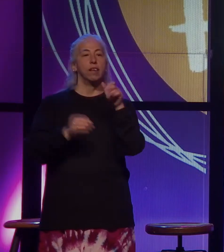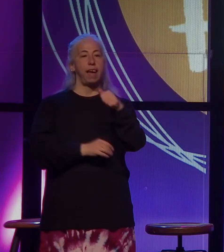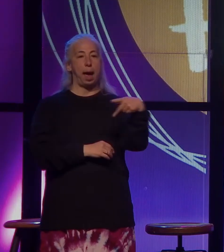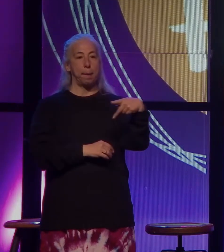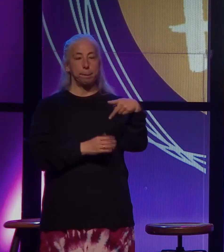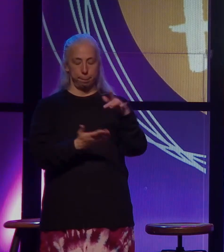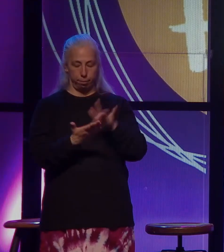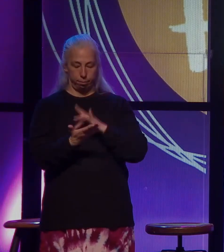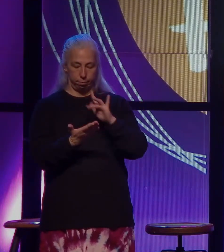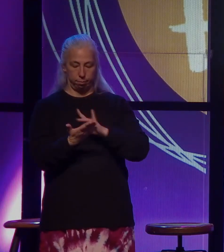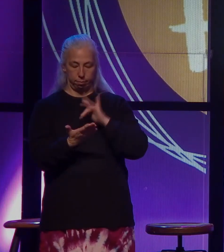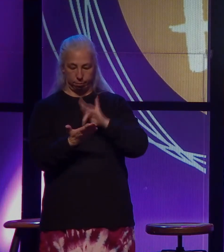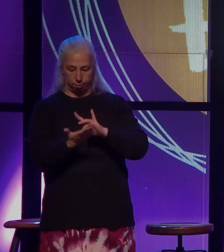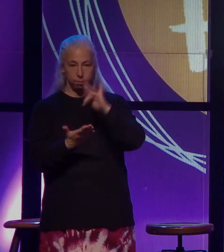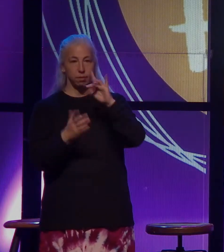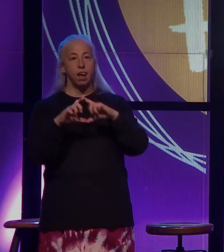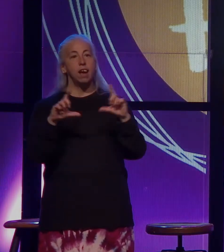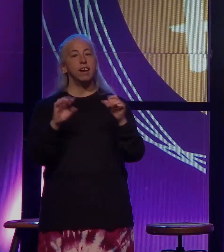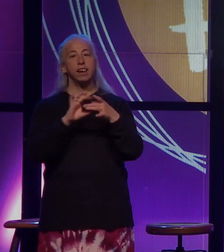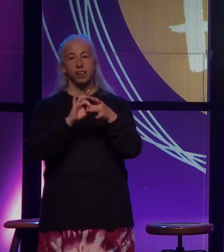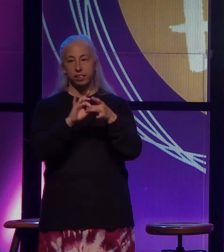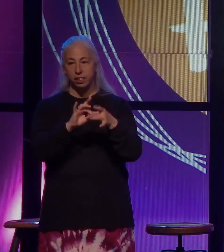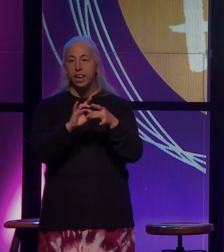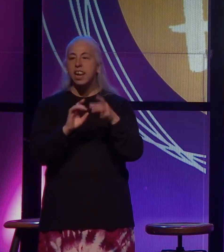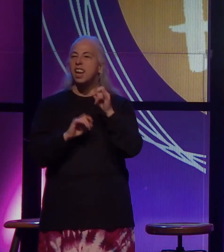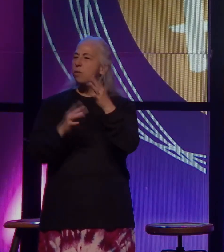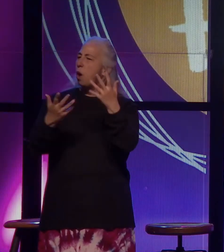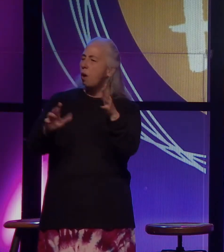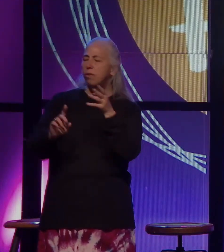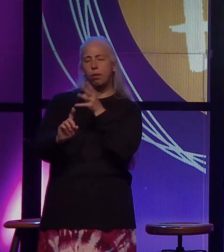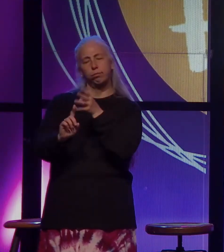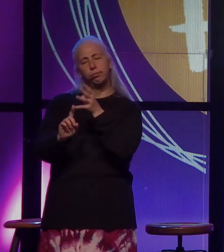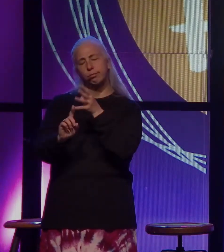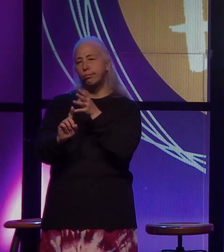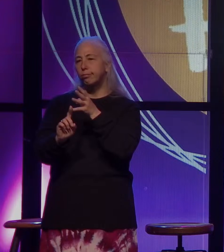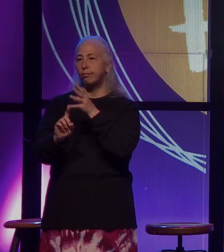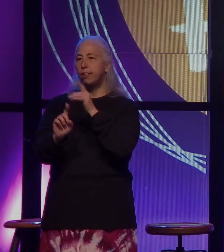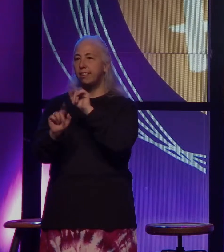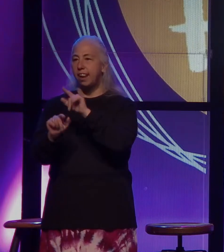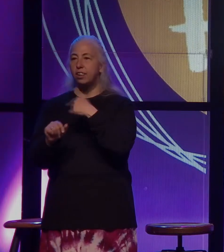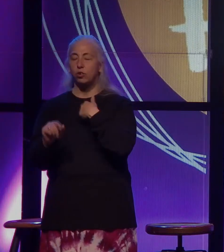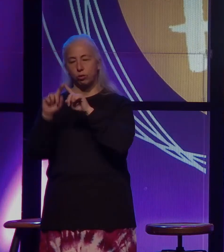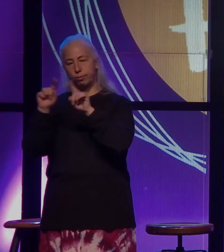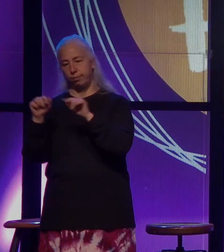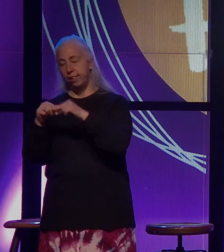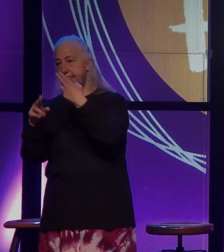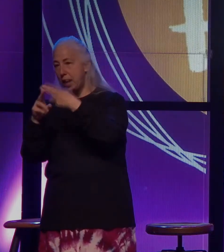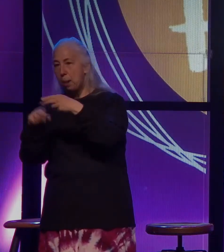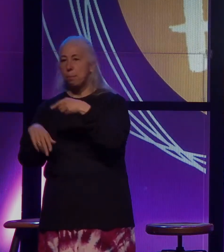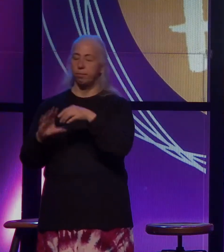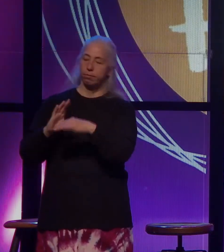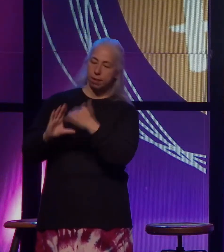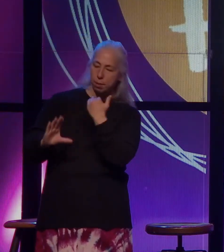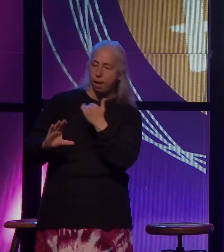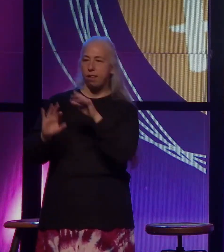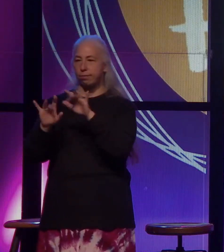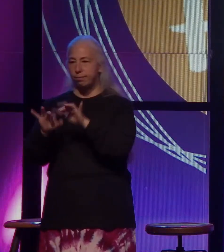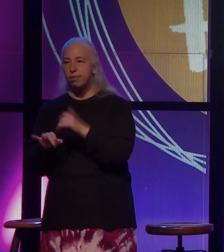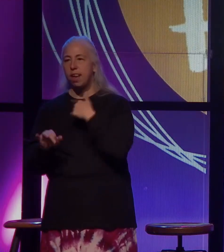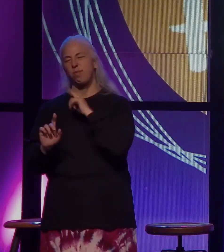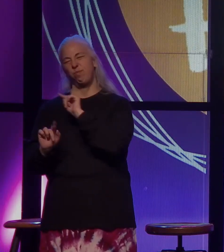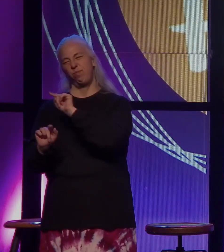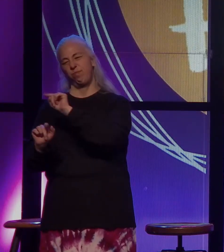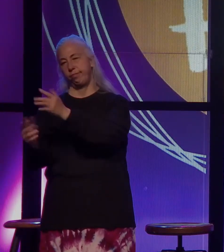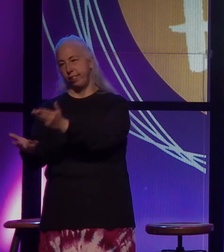every week. If you are a regular attender, you know what to do. Put your name, your email, and say, I'm a regular attender here. And if you're new